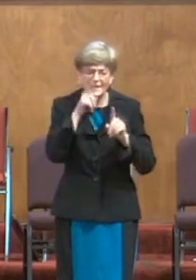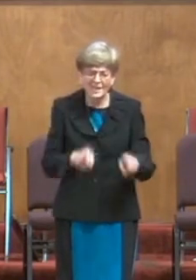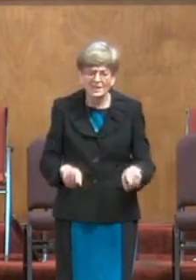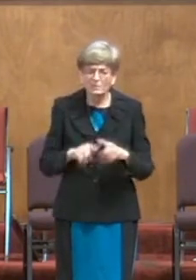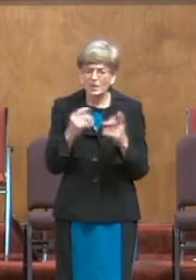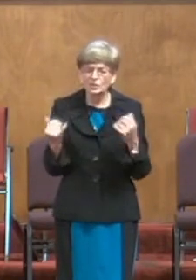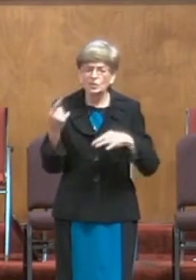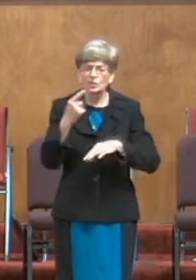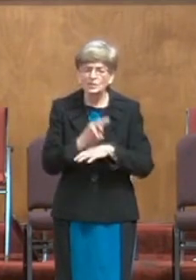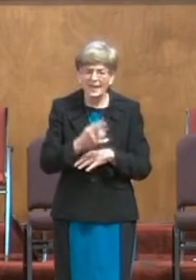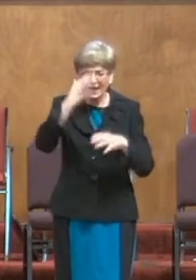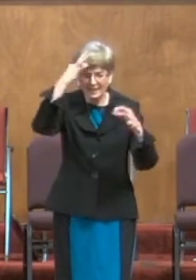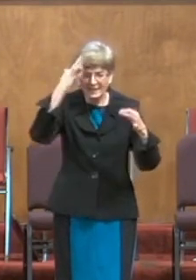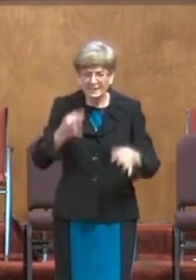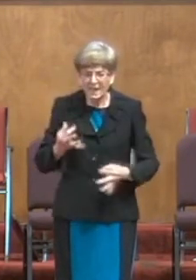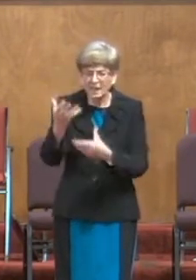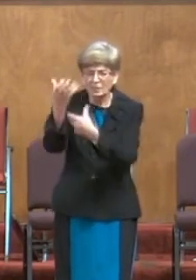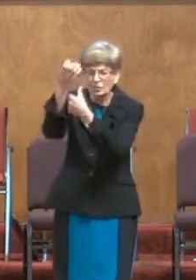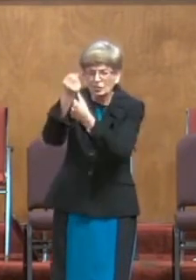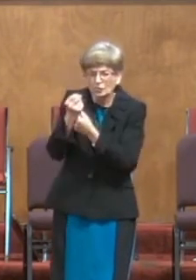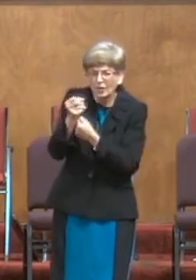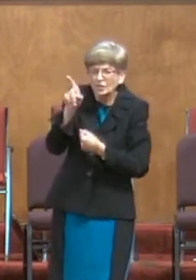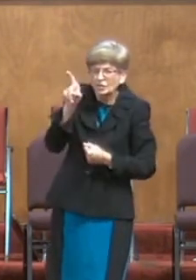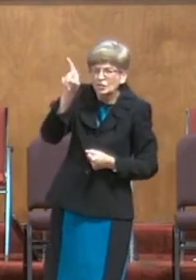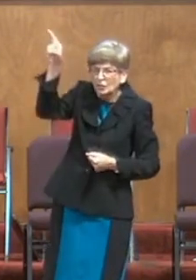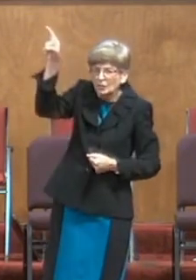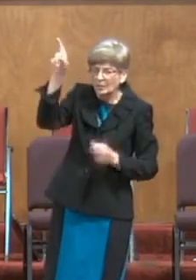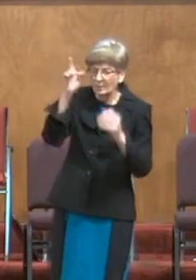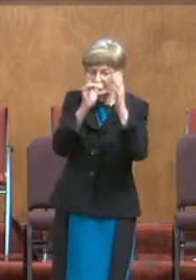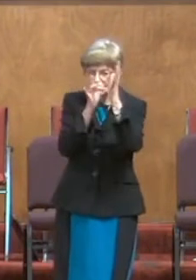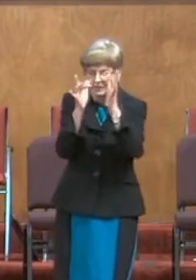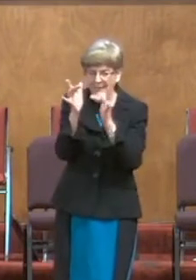in Jesus and to hold on to him.